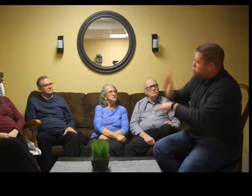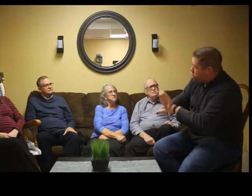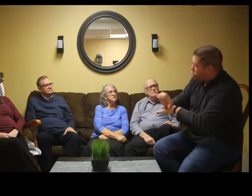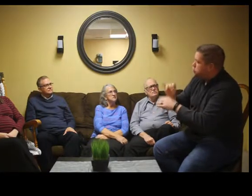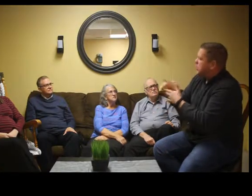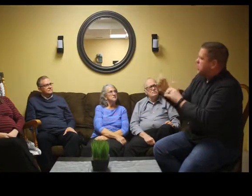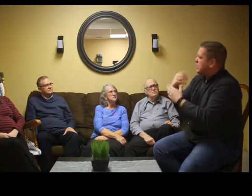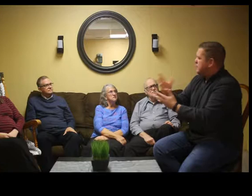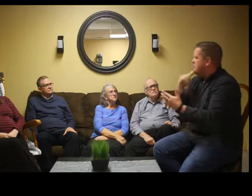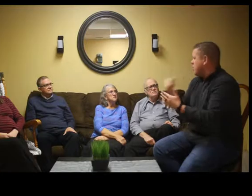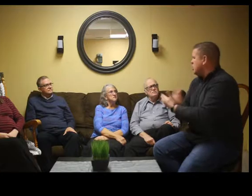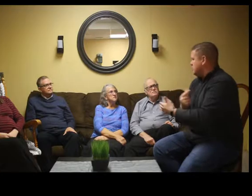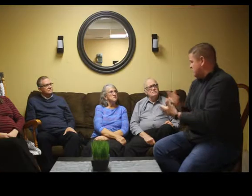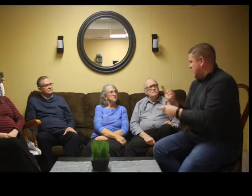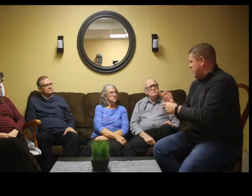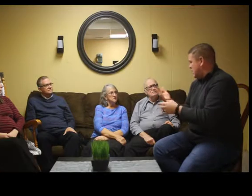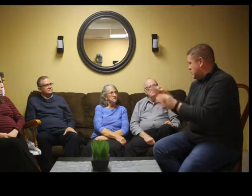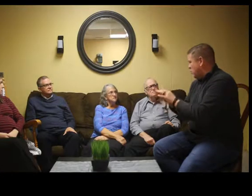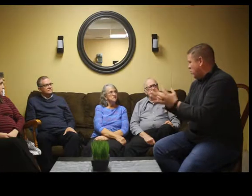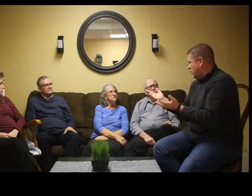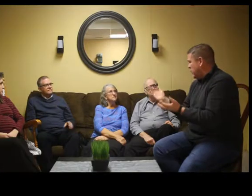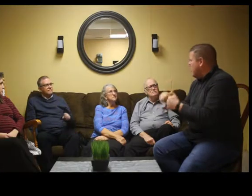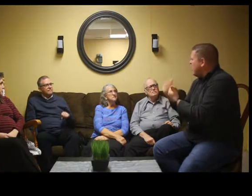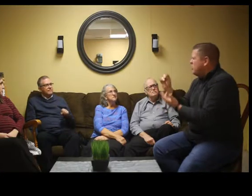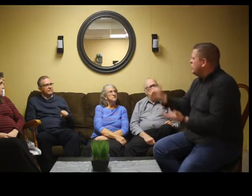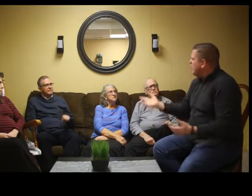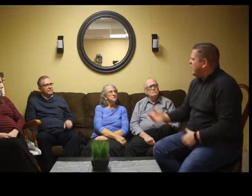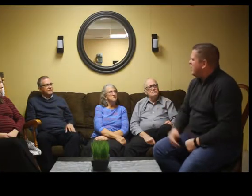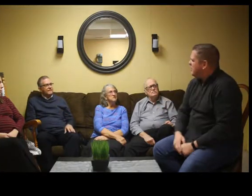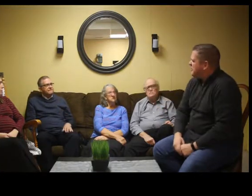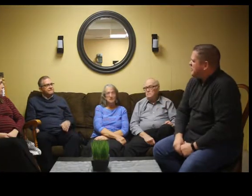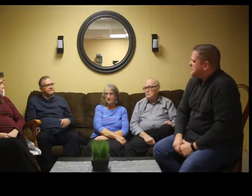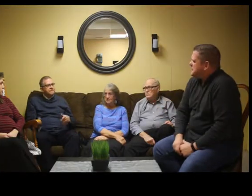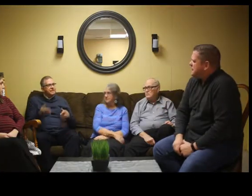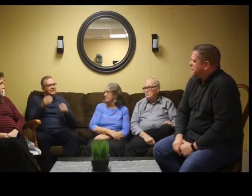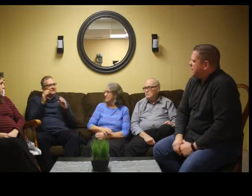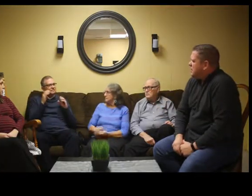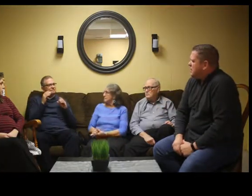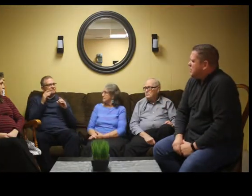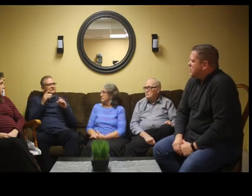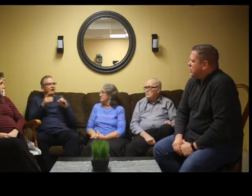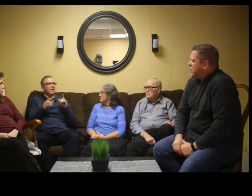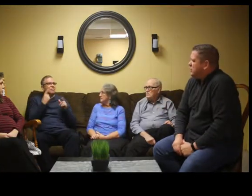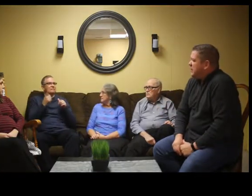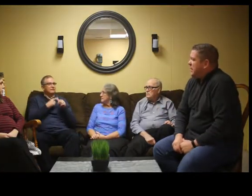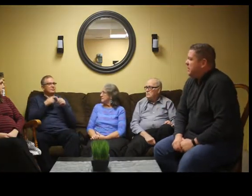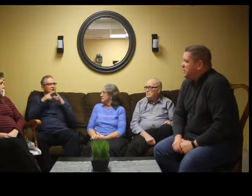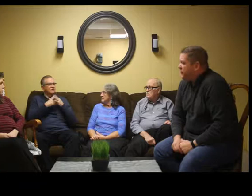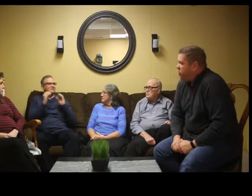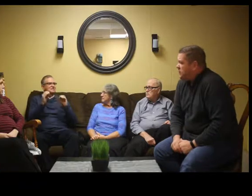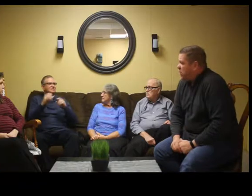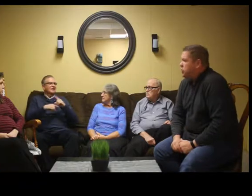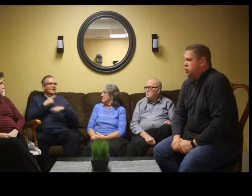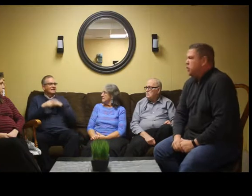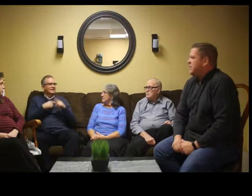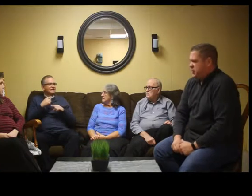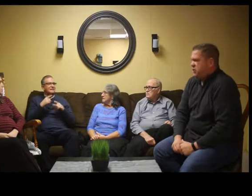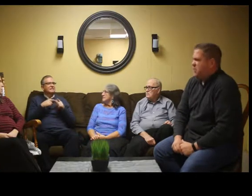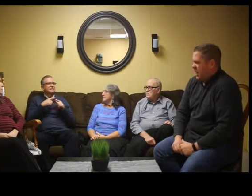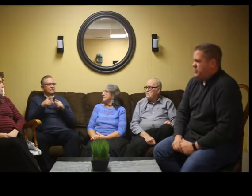church so that you can give them the gospel, right? That's important. How do you do that? Well, to me, the first of all, you start teaching sign language. That's